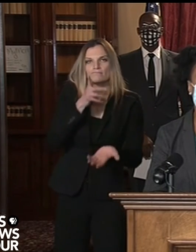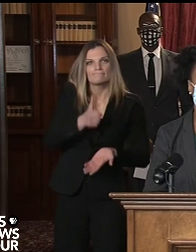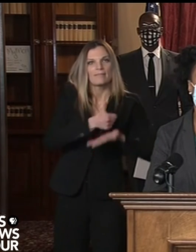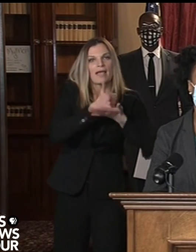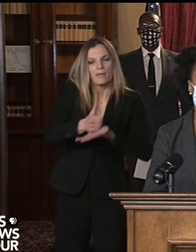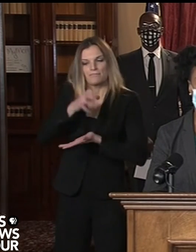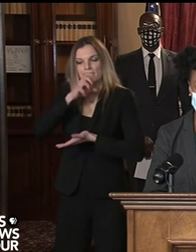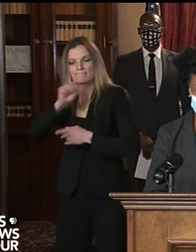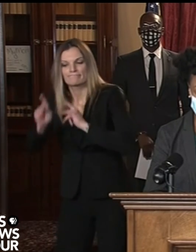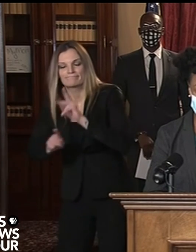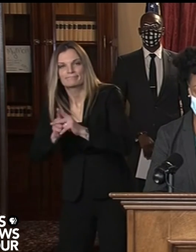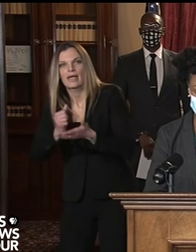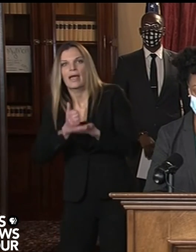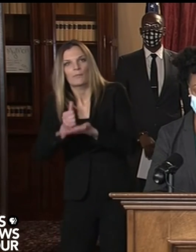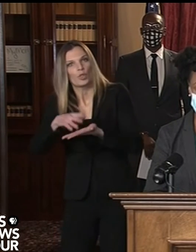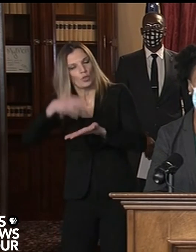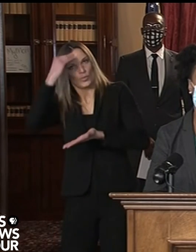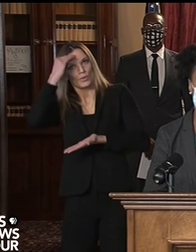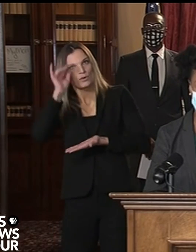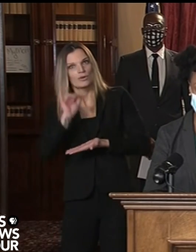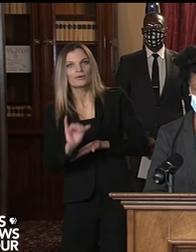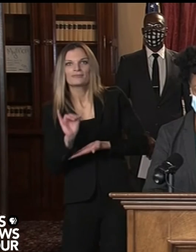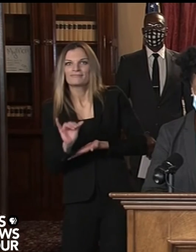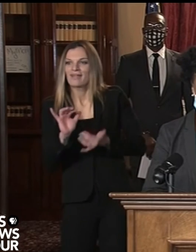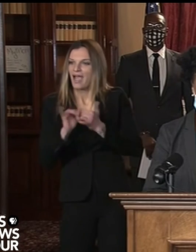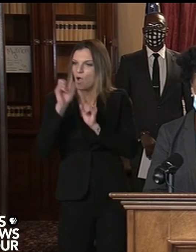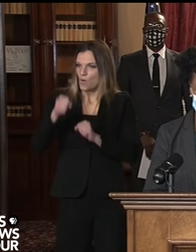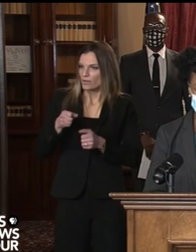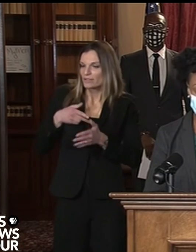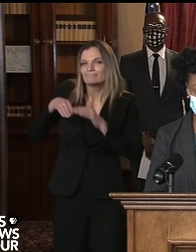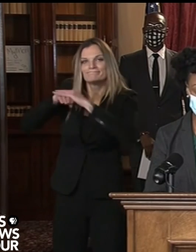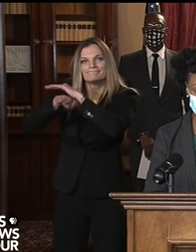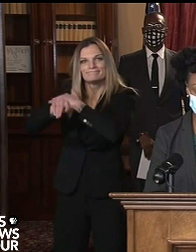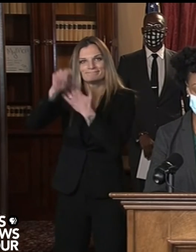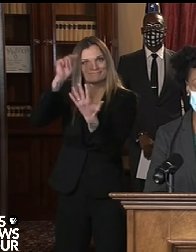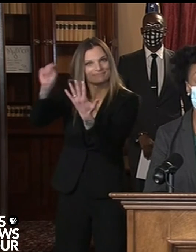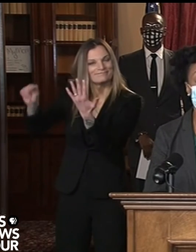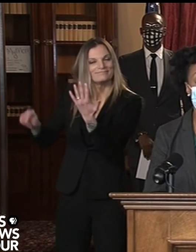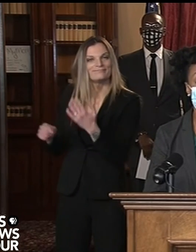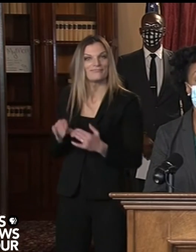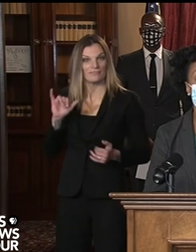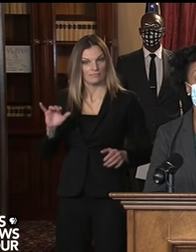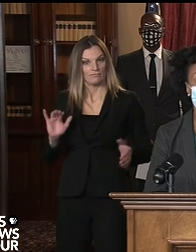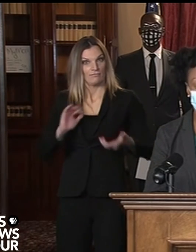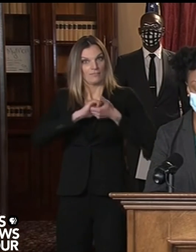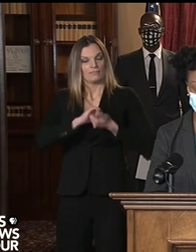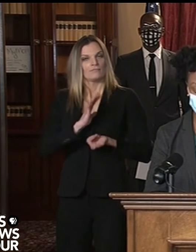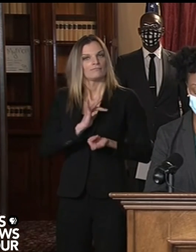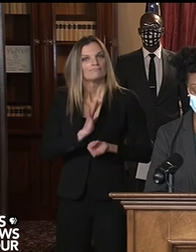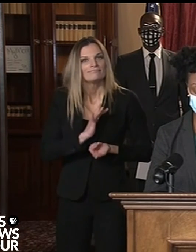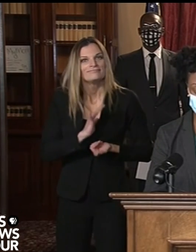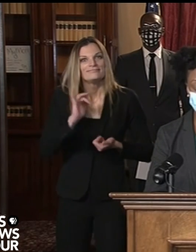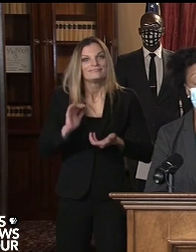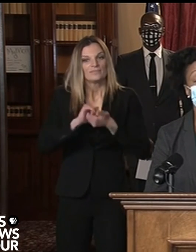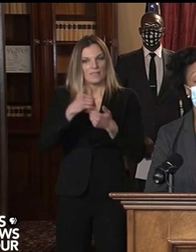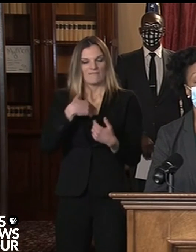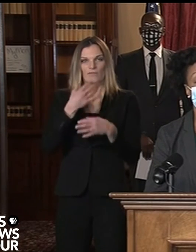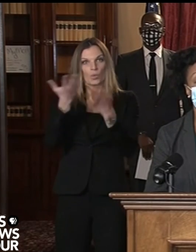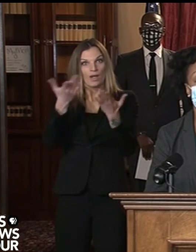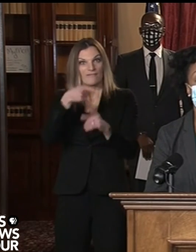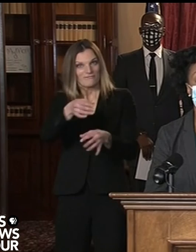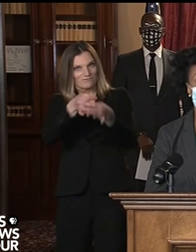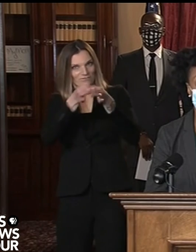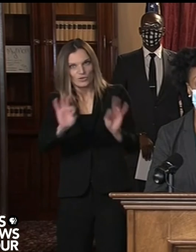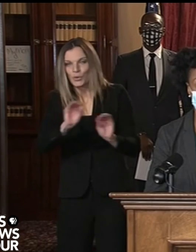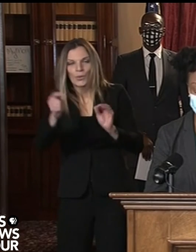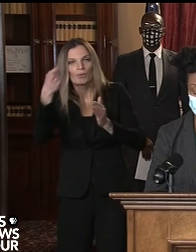creating economic and learning opportunities for older adults. The partnership creates a new free resource for